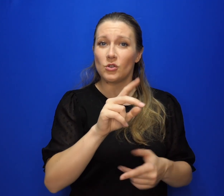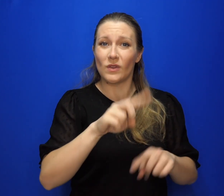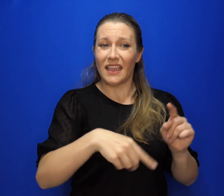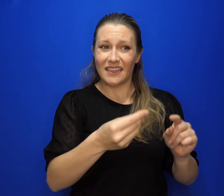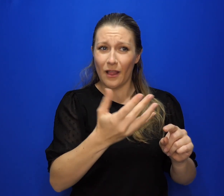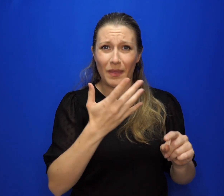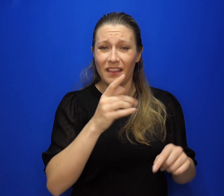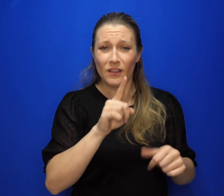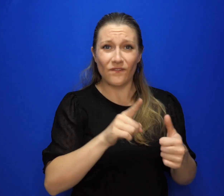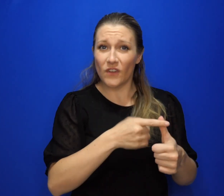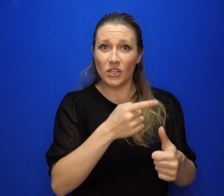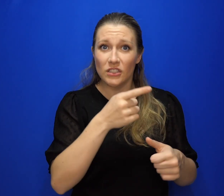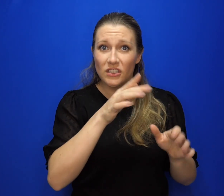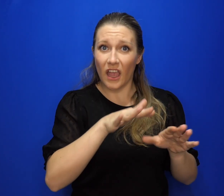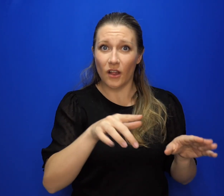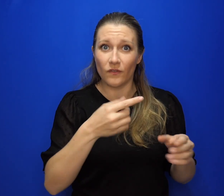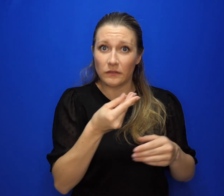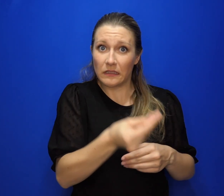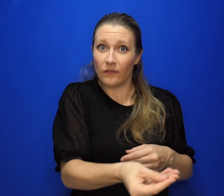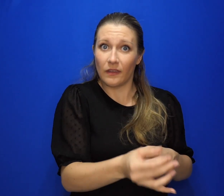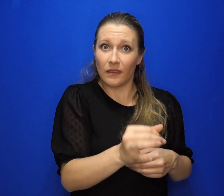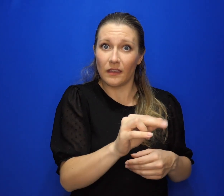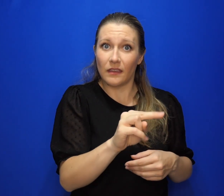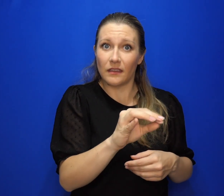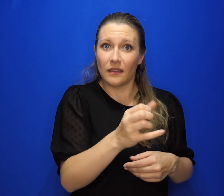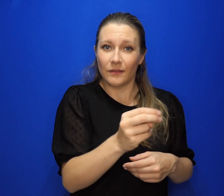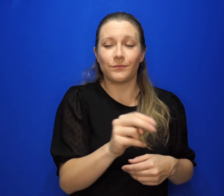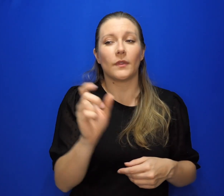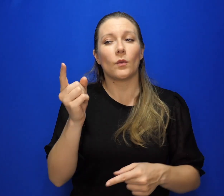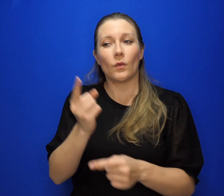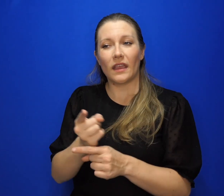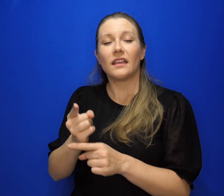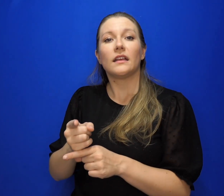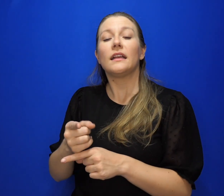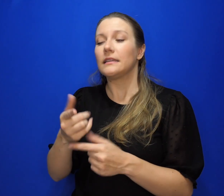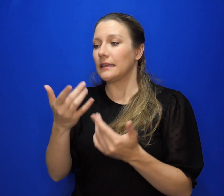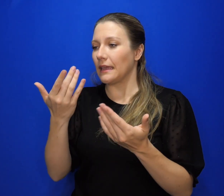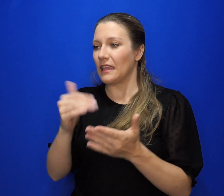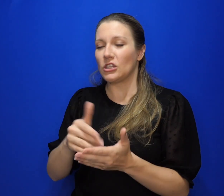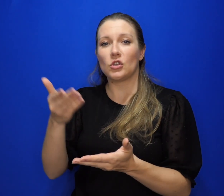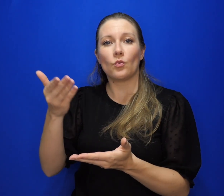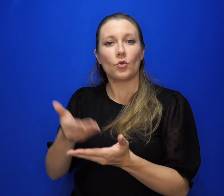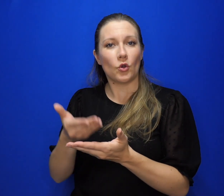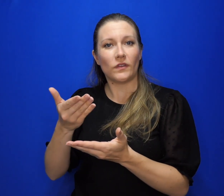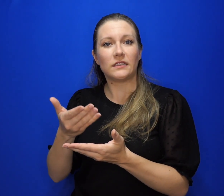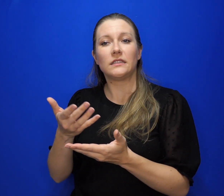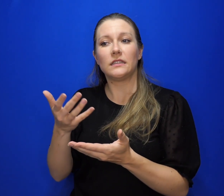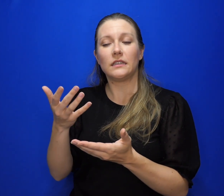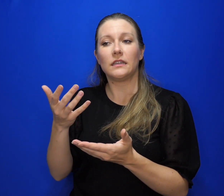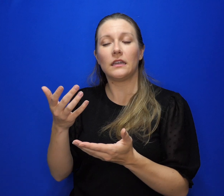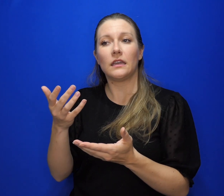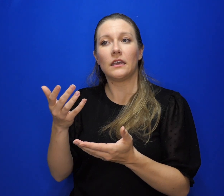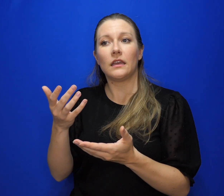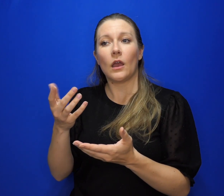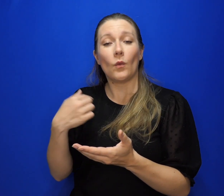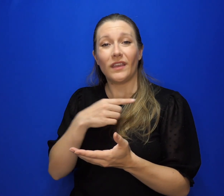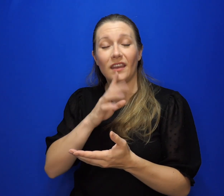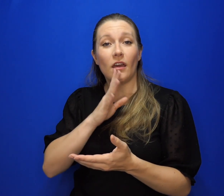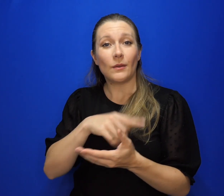wasn't the first child she's given insulin. But it goes to prove, like, what we were talking about a little, like, to come down on the side of the nurse for a second, right? Like what